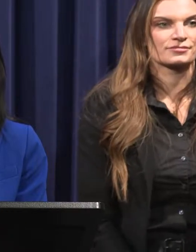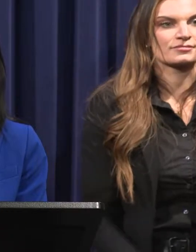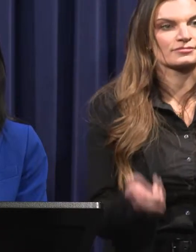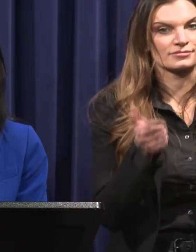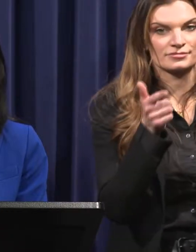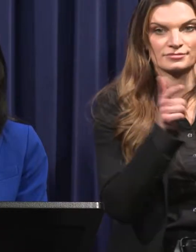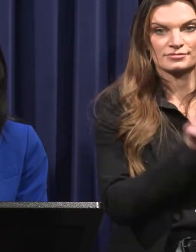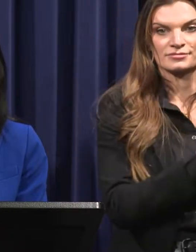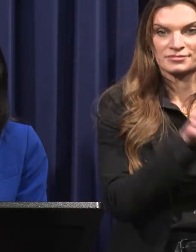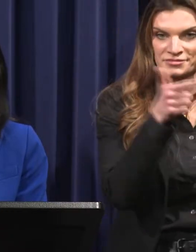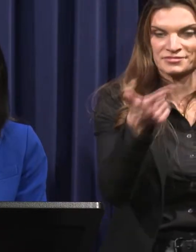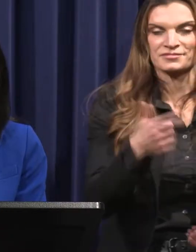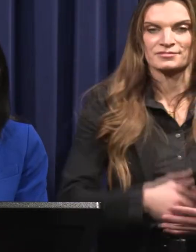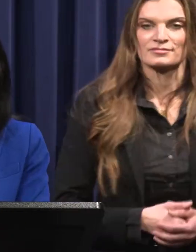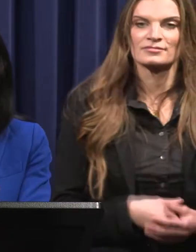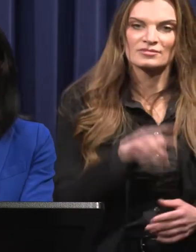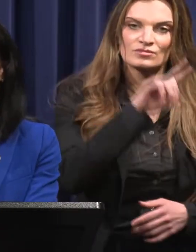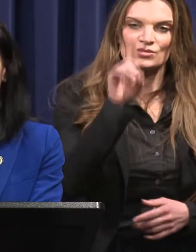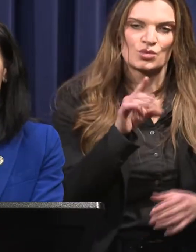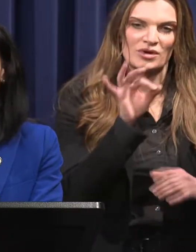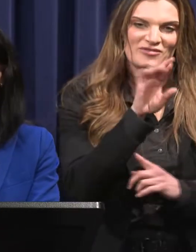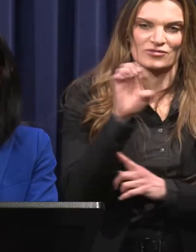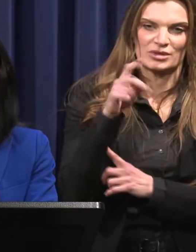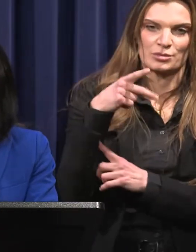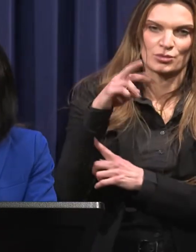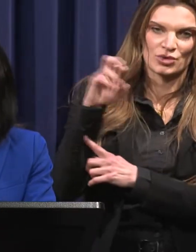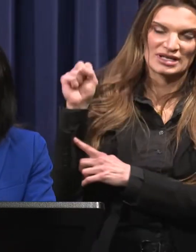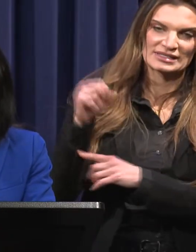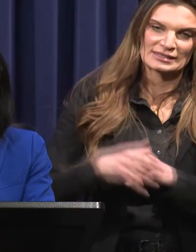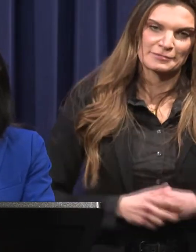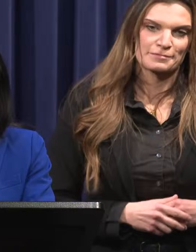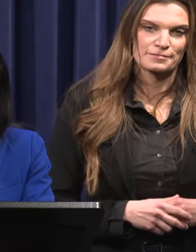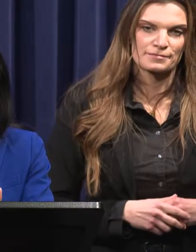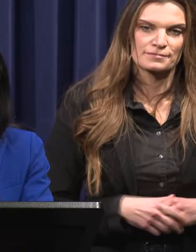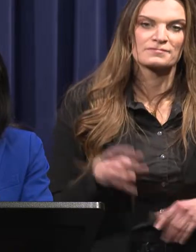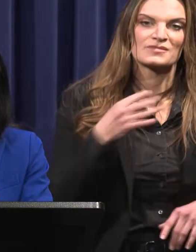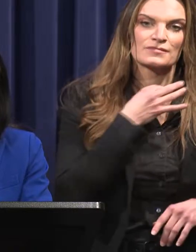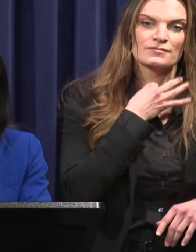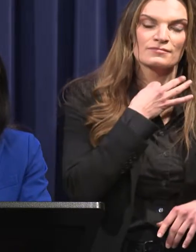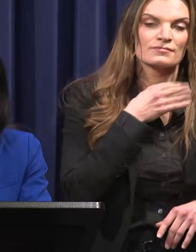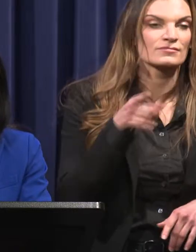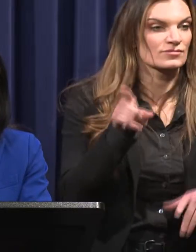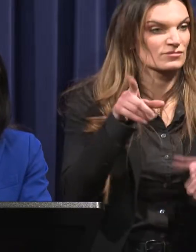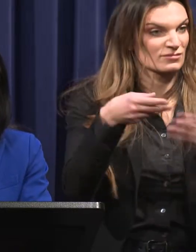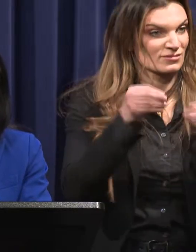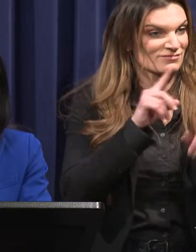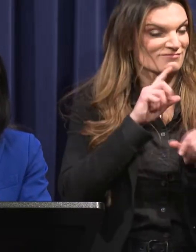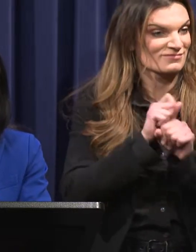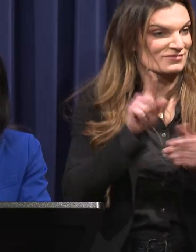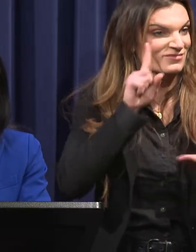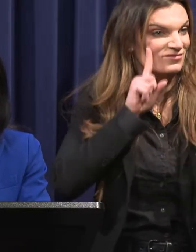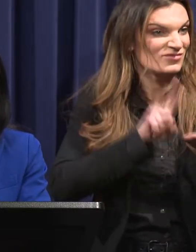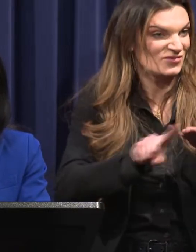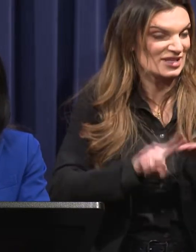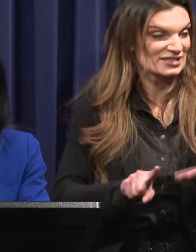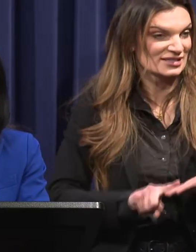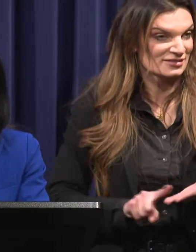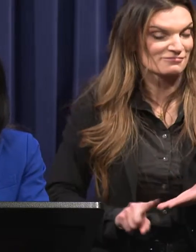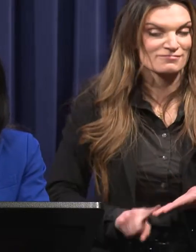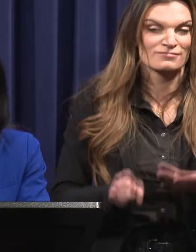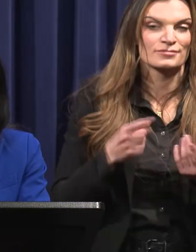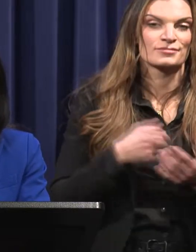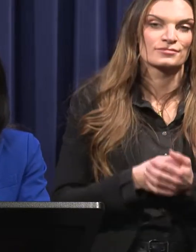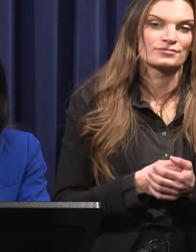Clara? Sarah Nixon, Detroit Free Press. I'm wondering if in the course of your office's investigation you've uncovered and been able